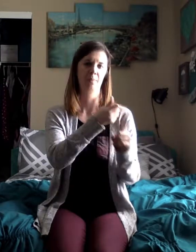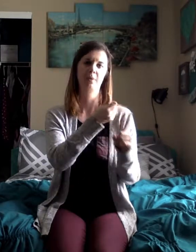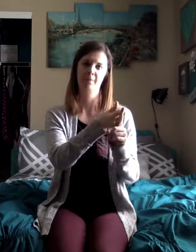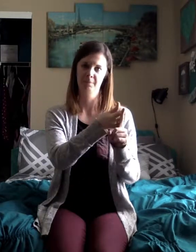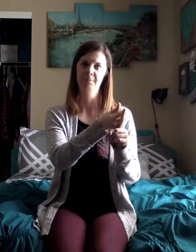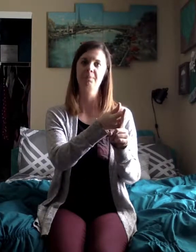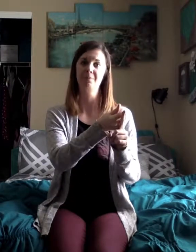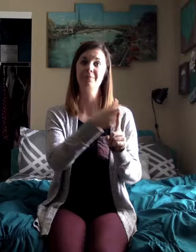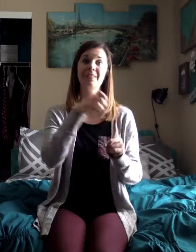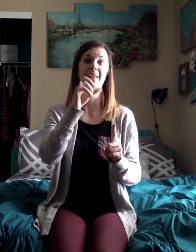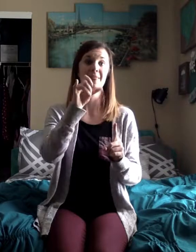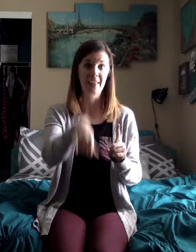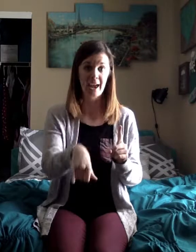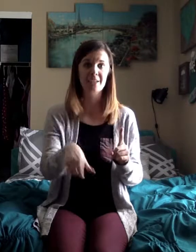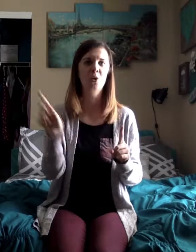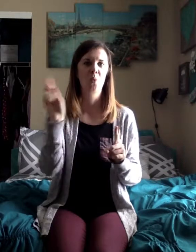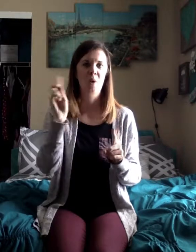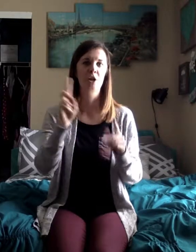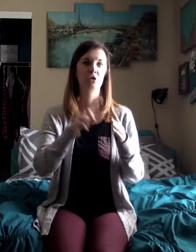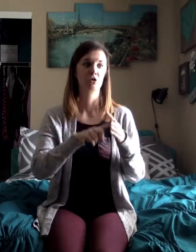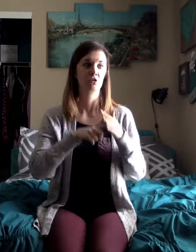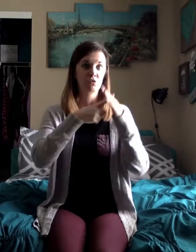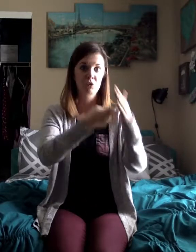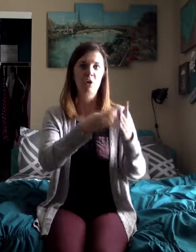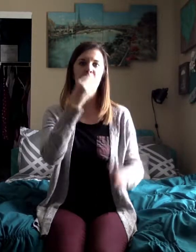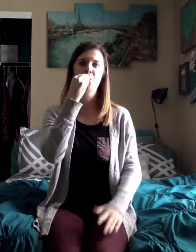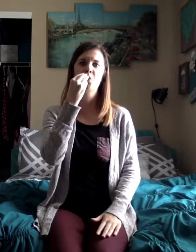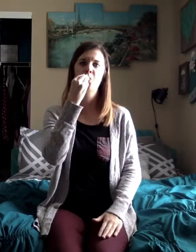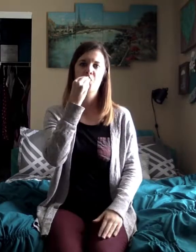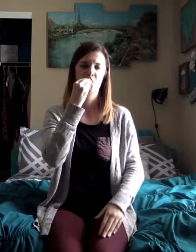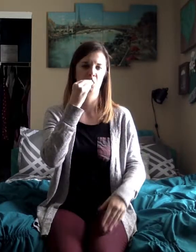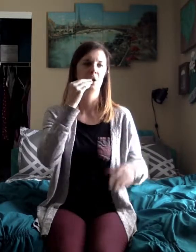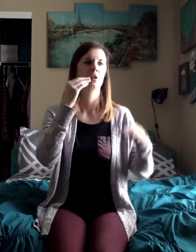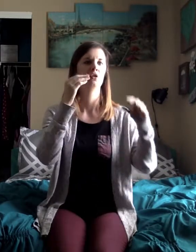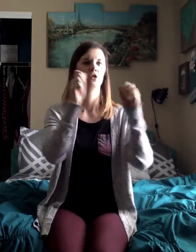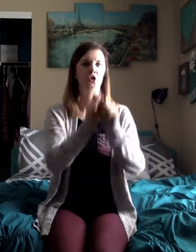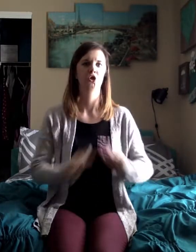So that's where the beginning of the food chain is. The plants are the first step in the food chain.